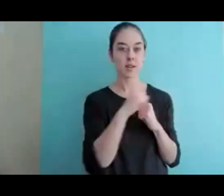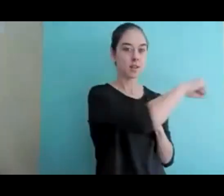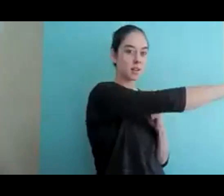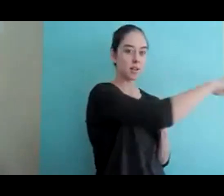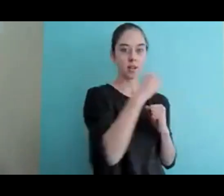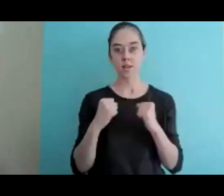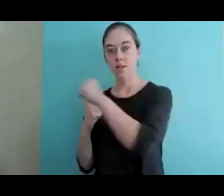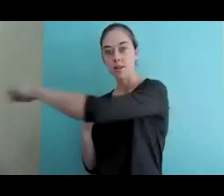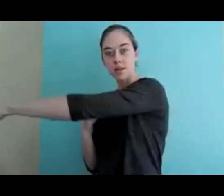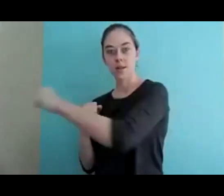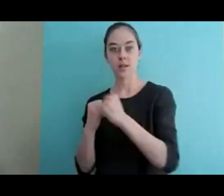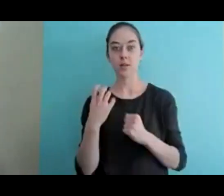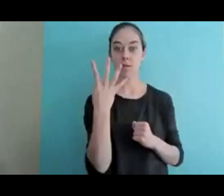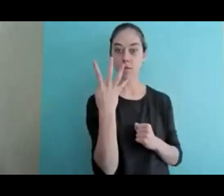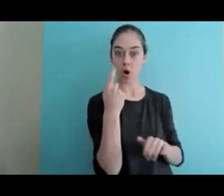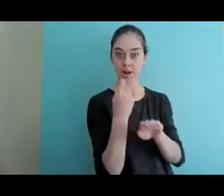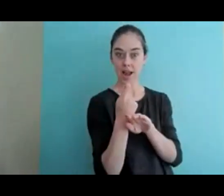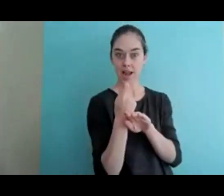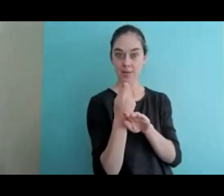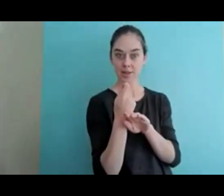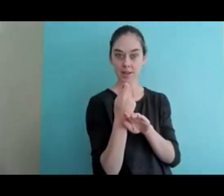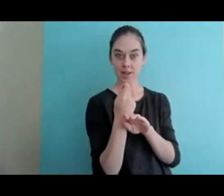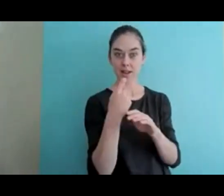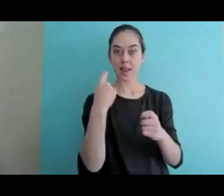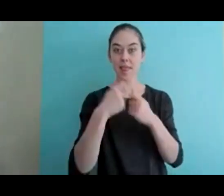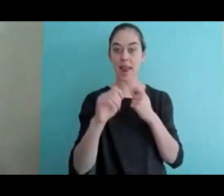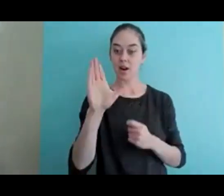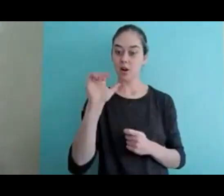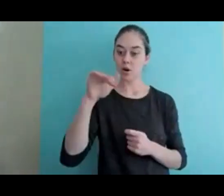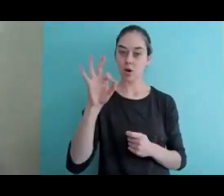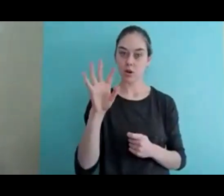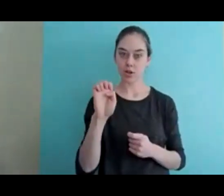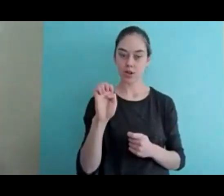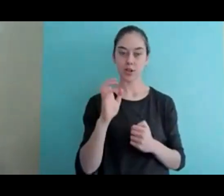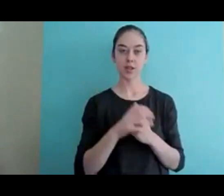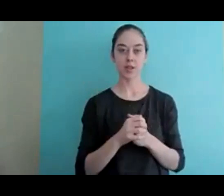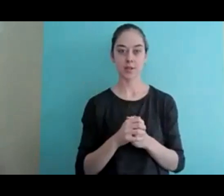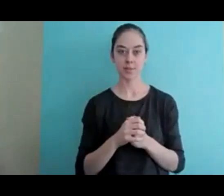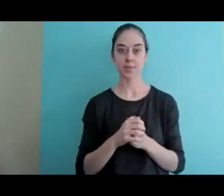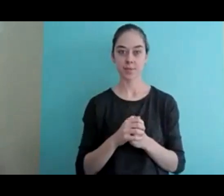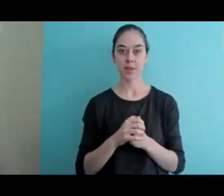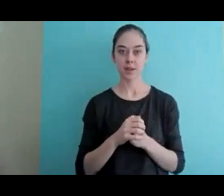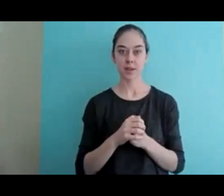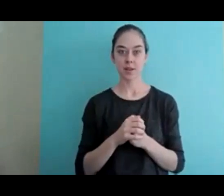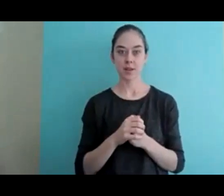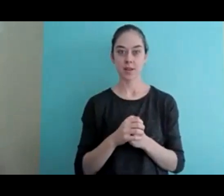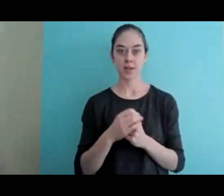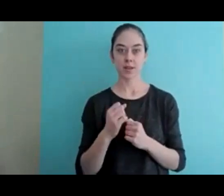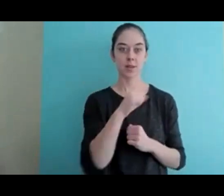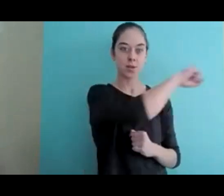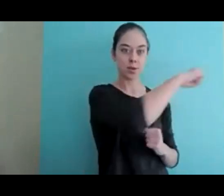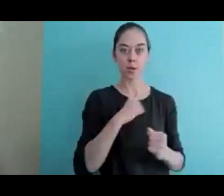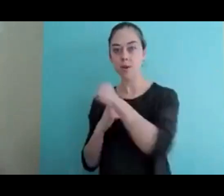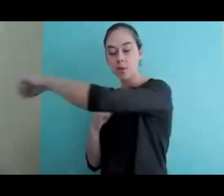Three, four. We're going to do four. Then we're going to do lunge, lunge. See that? One,